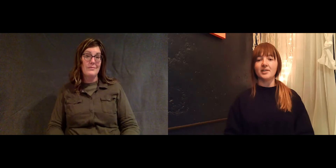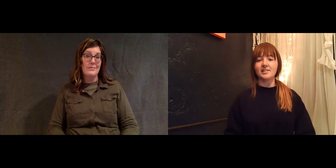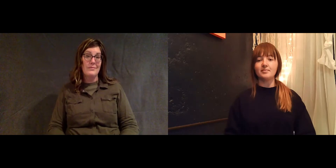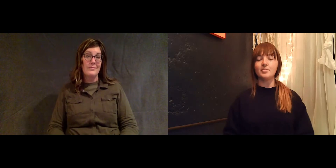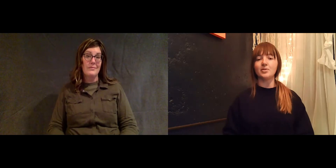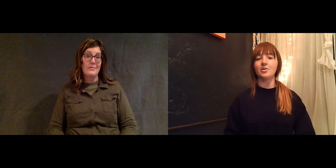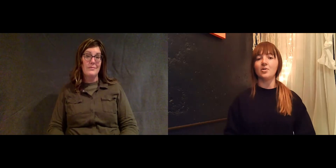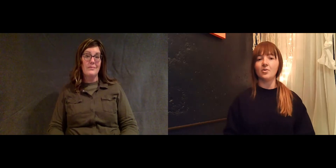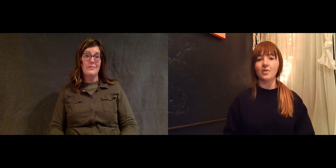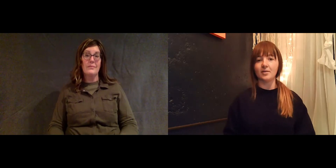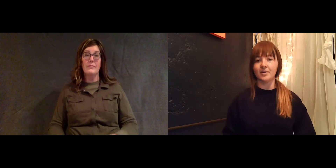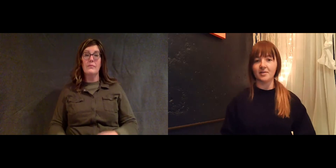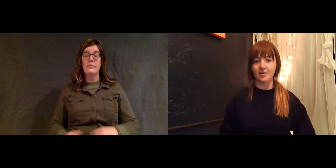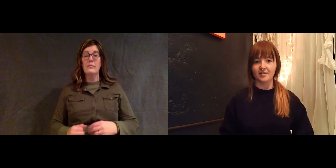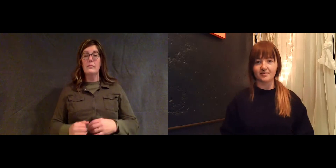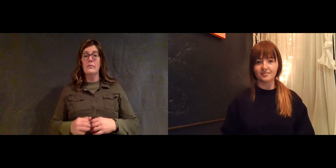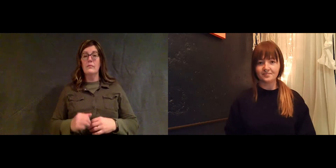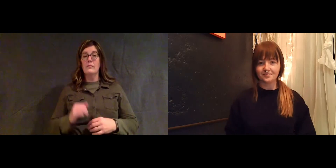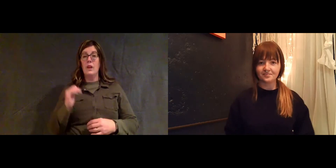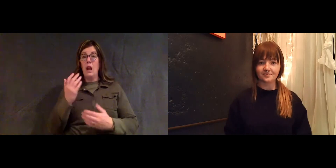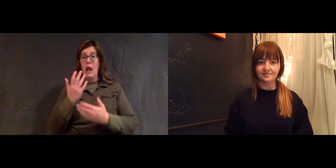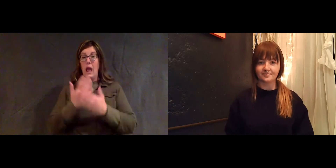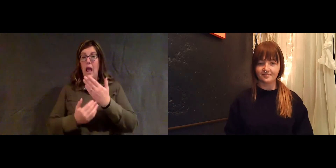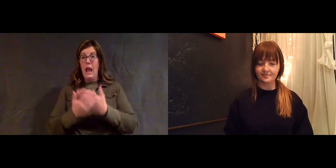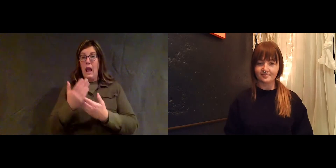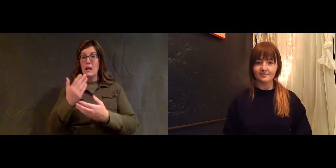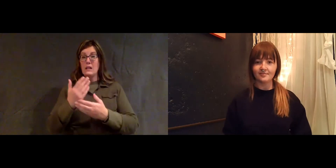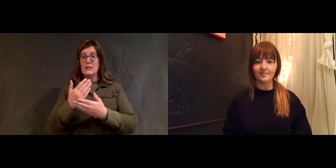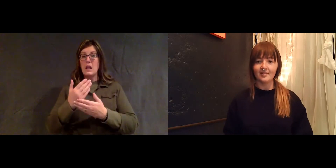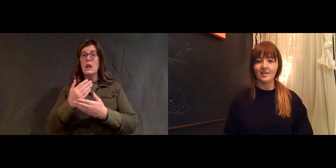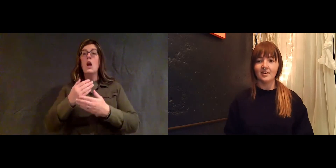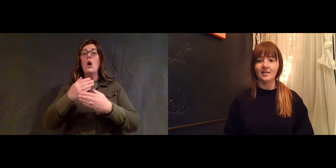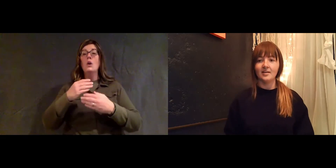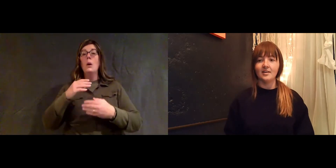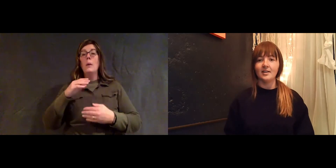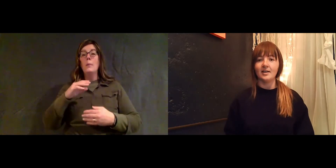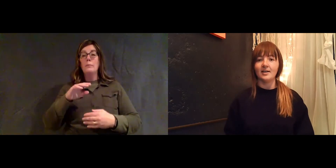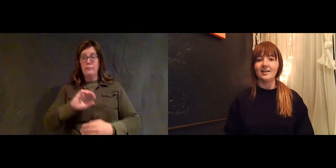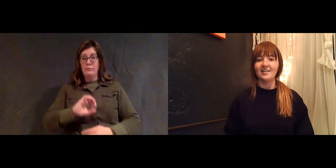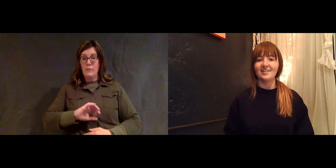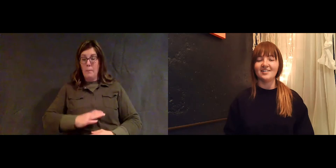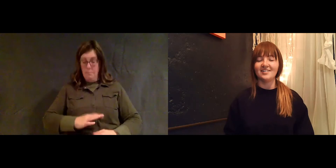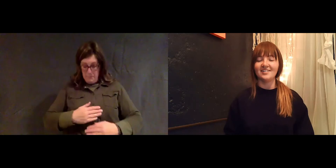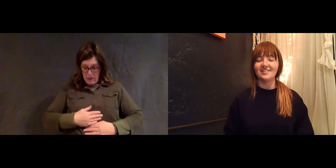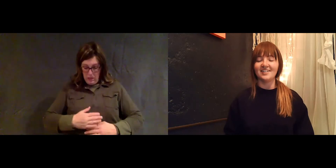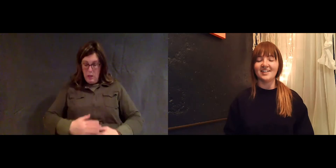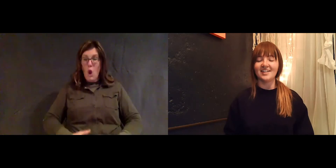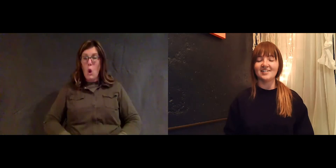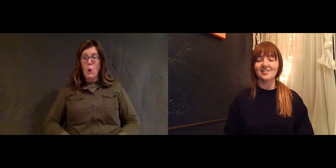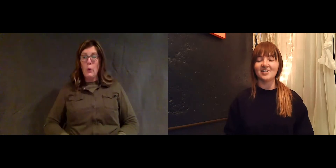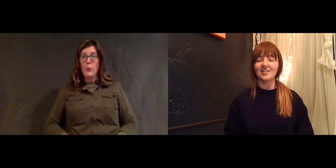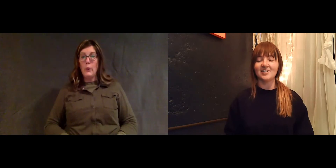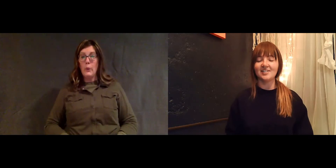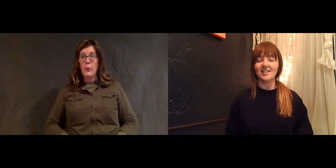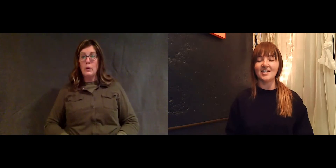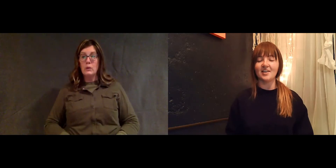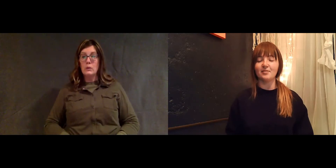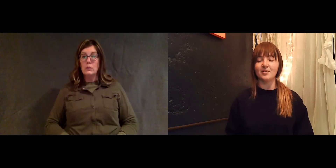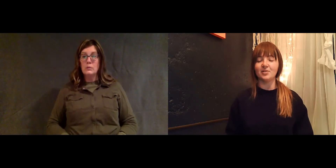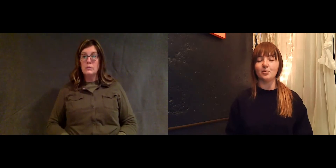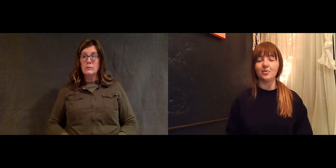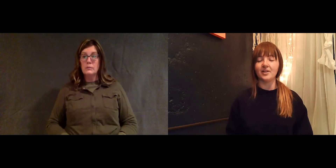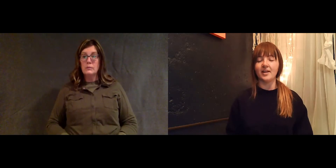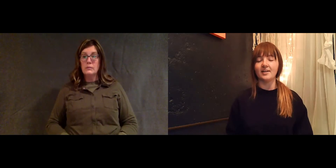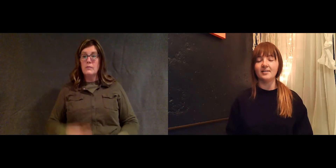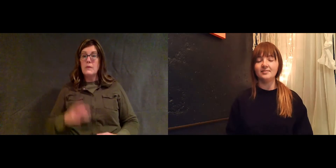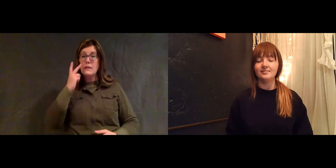and place them below our belly button. And then start to see if when